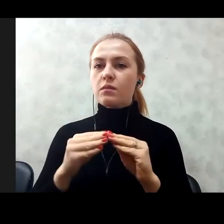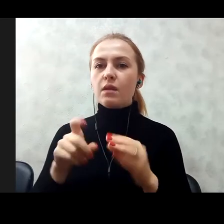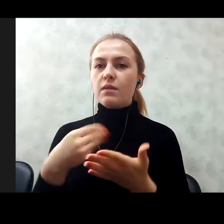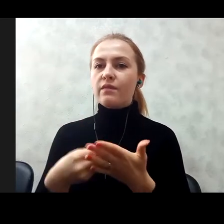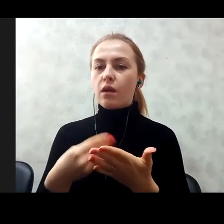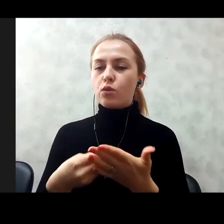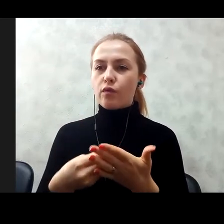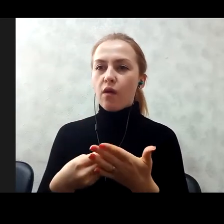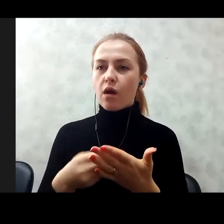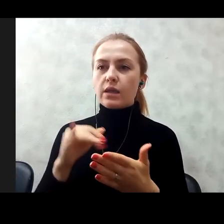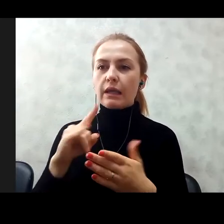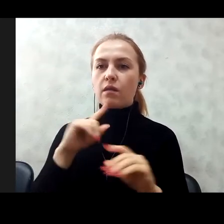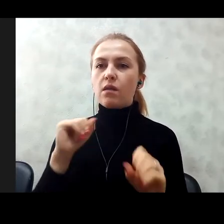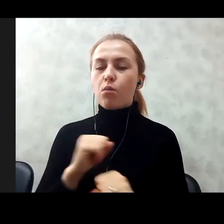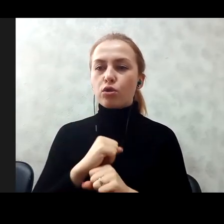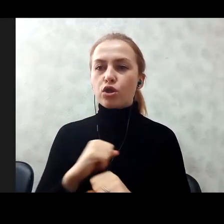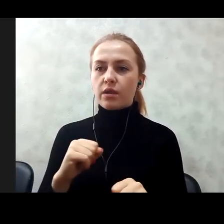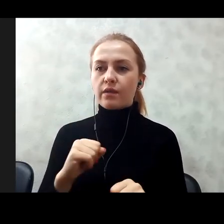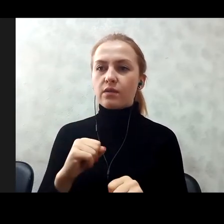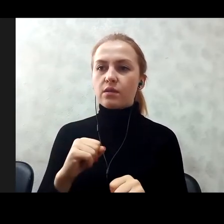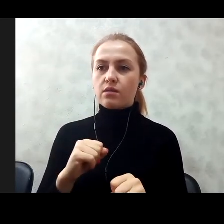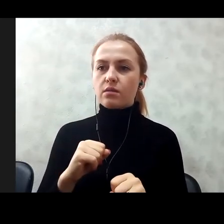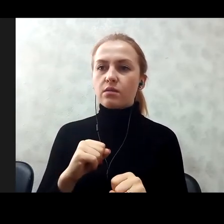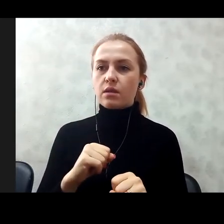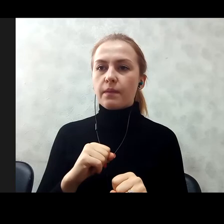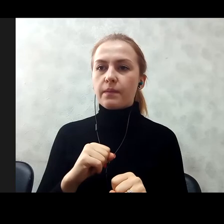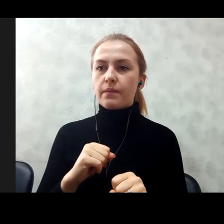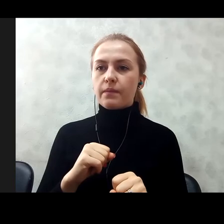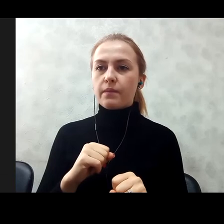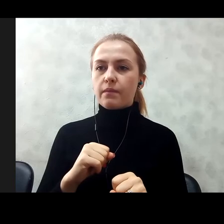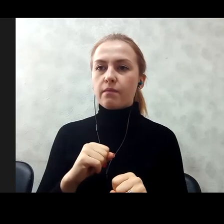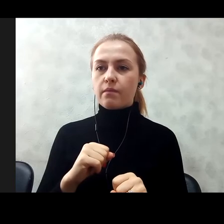with underfunding and impossibility to